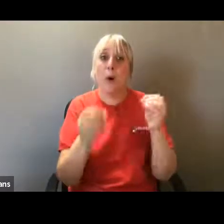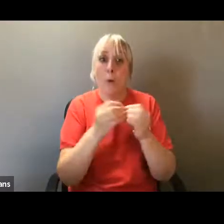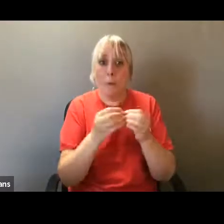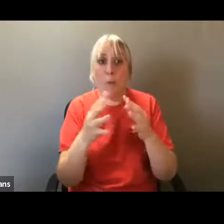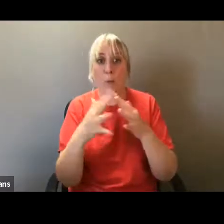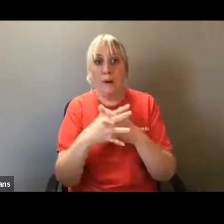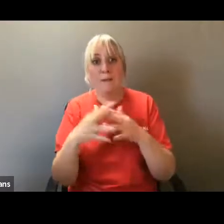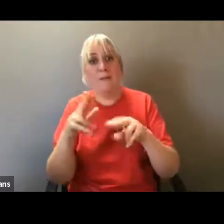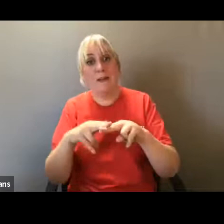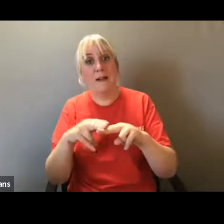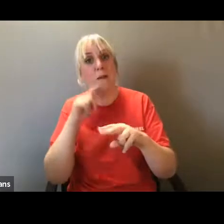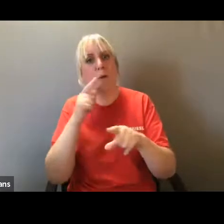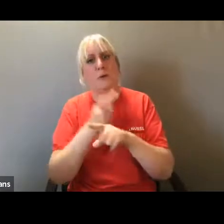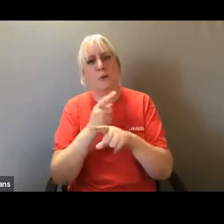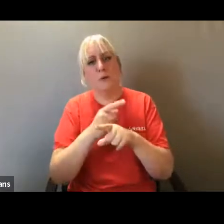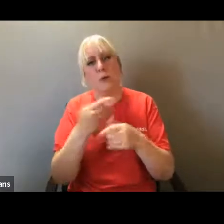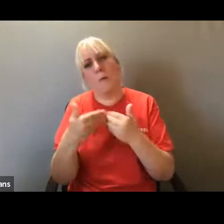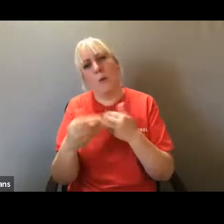tonight.